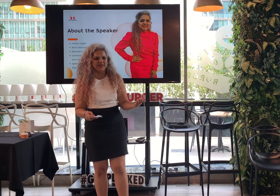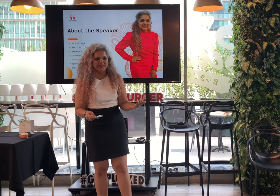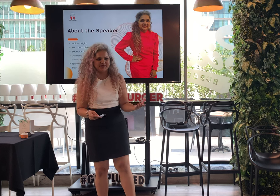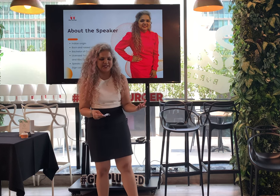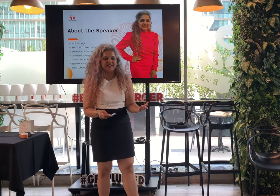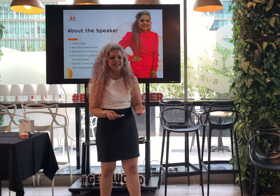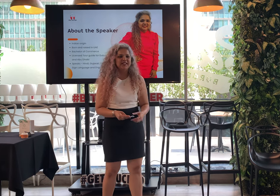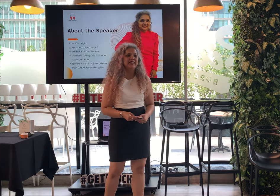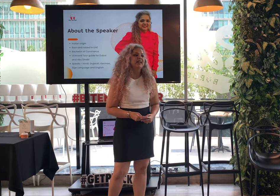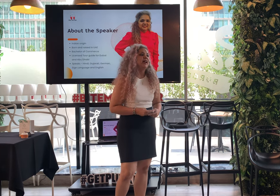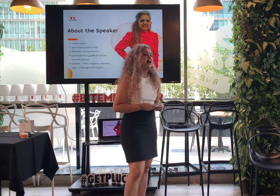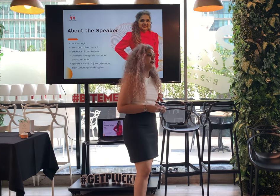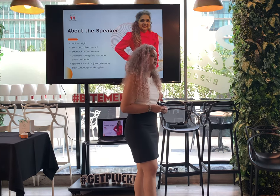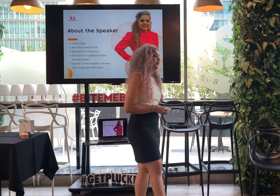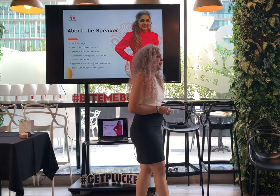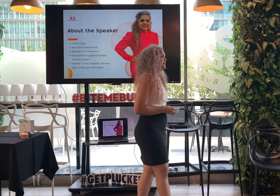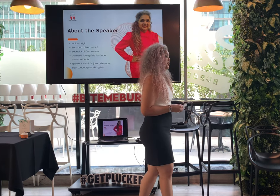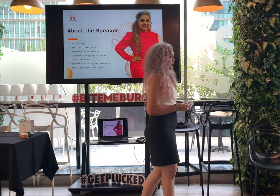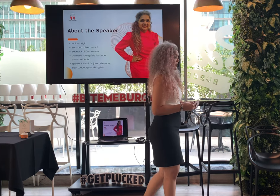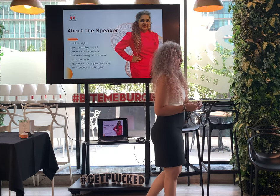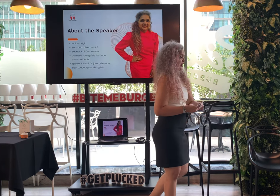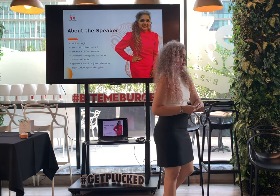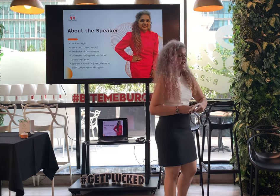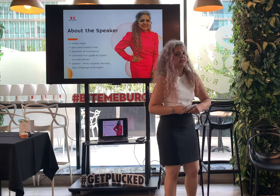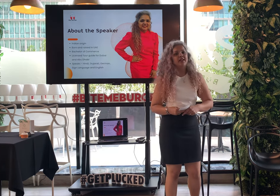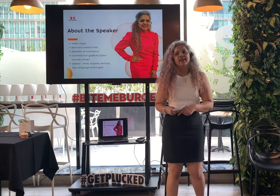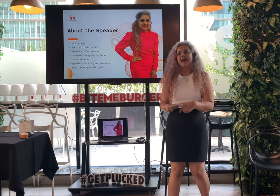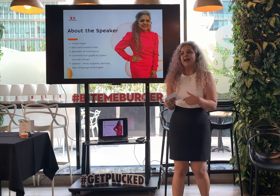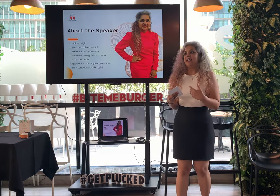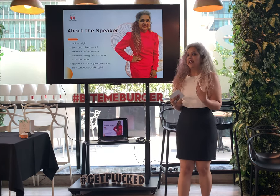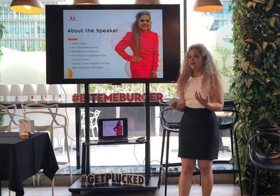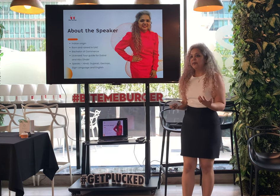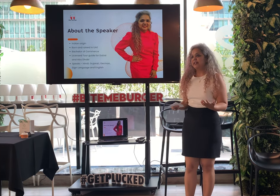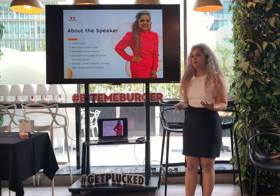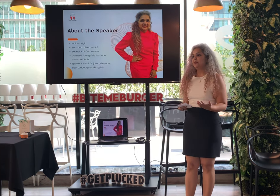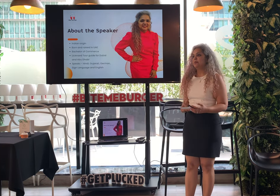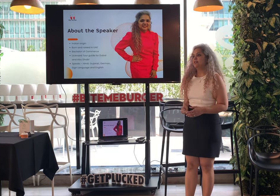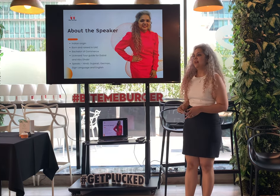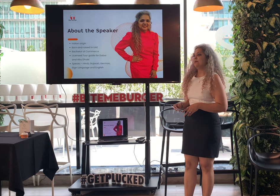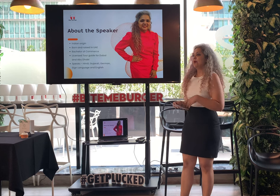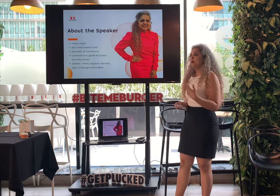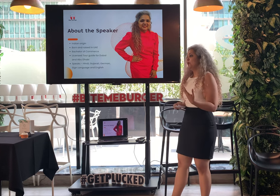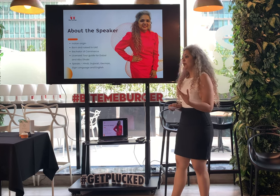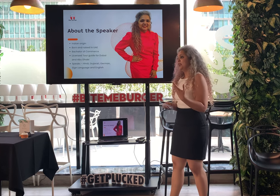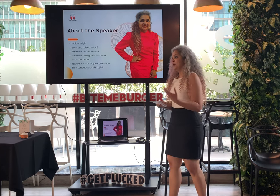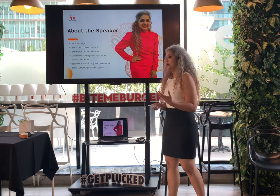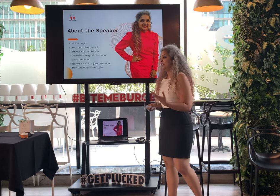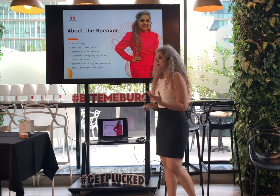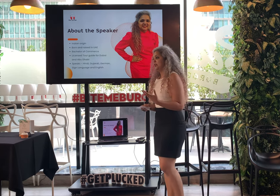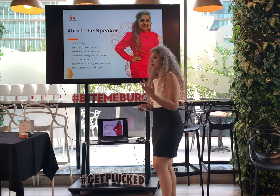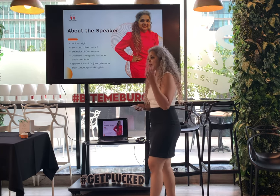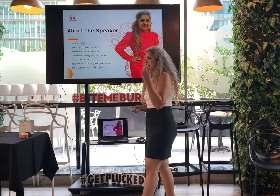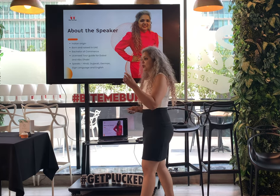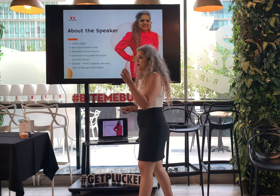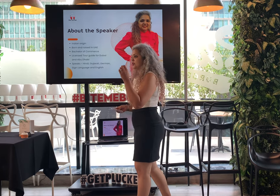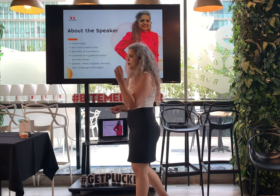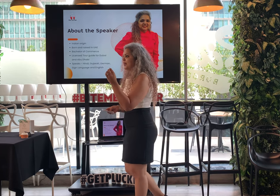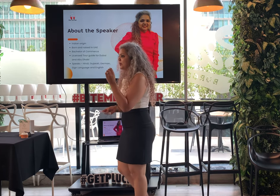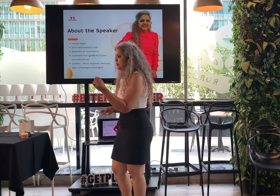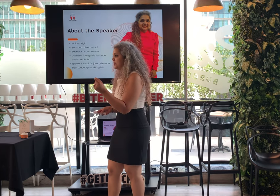education. I work as a tour guide. I like meeting people and my mom really wanted me to get those 20%